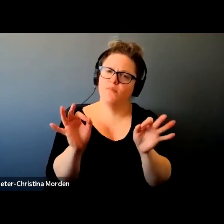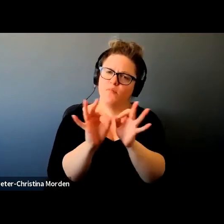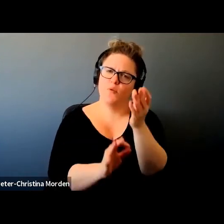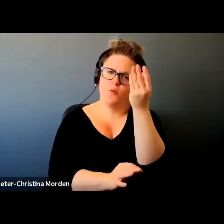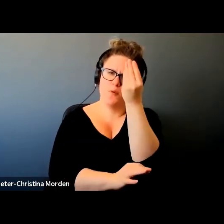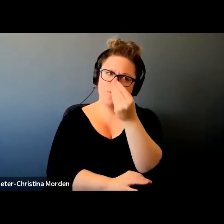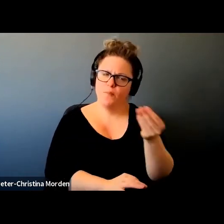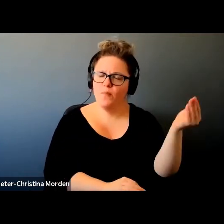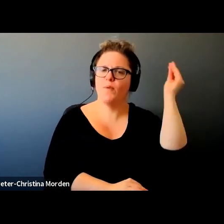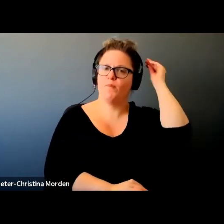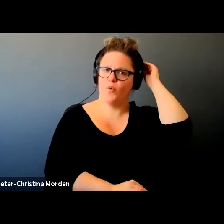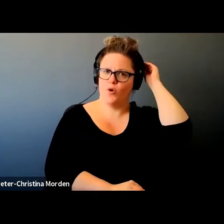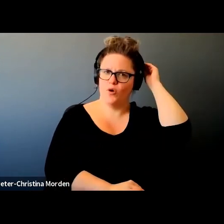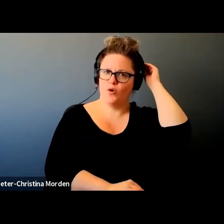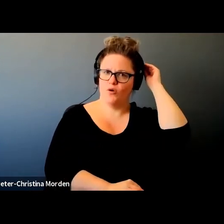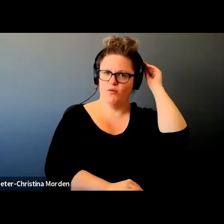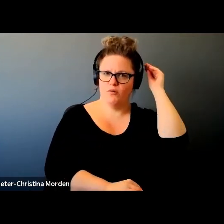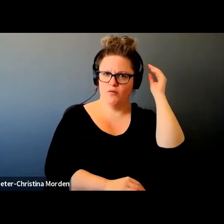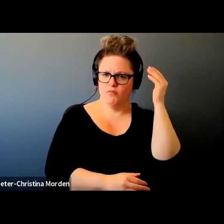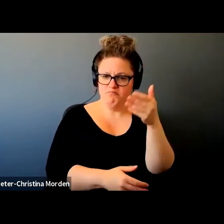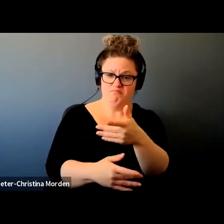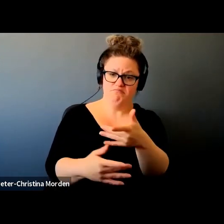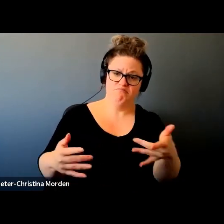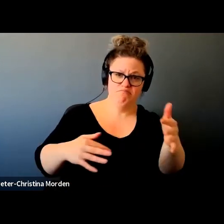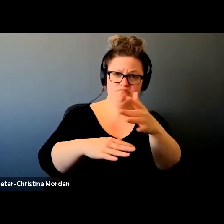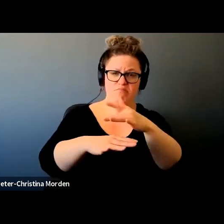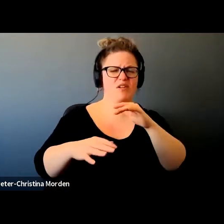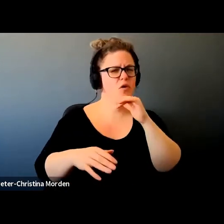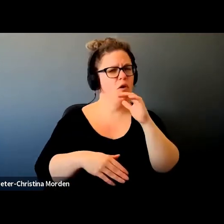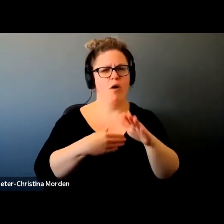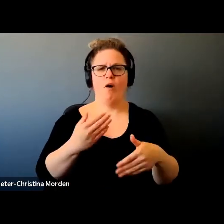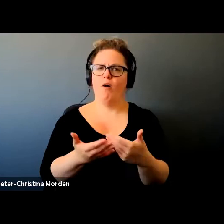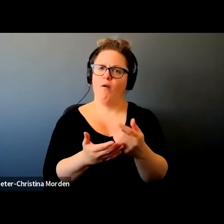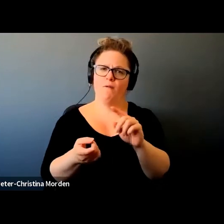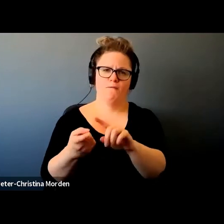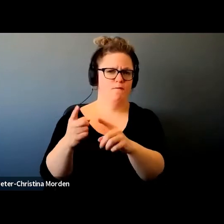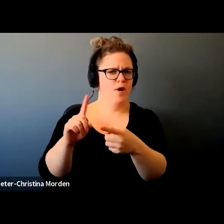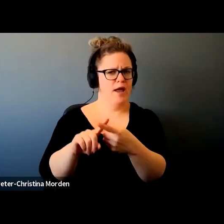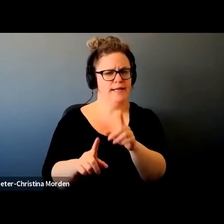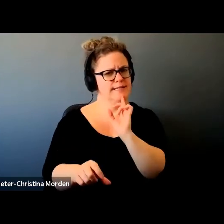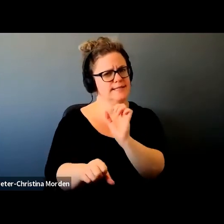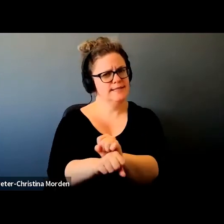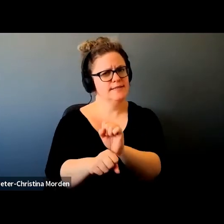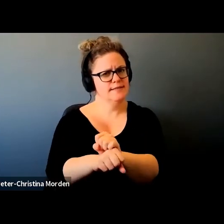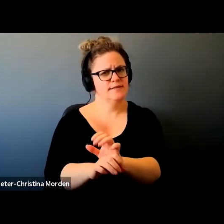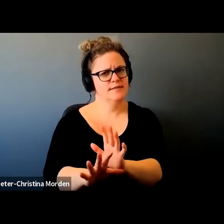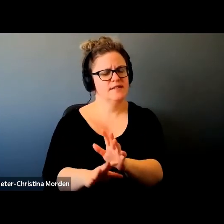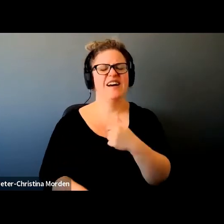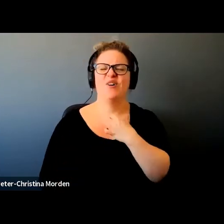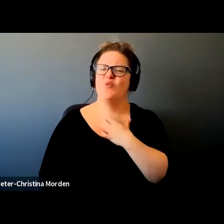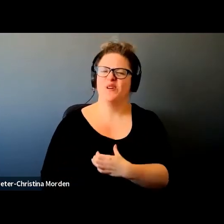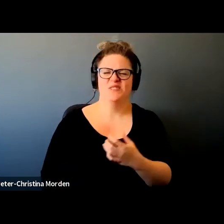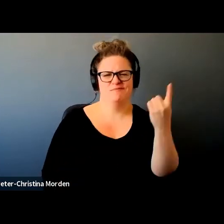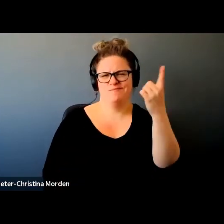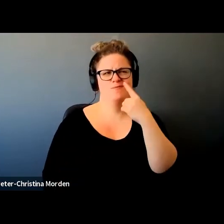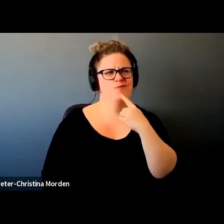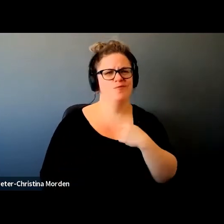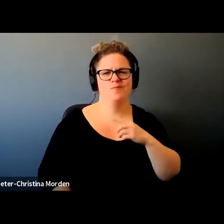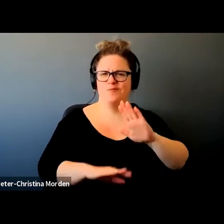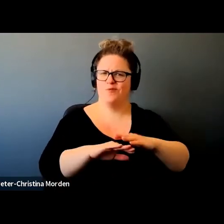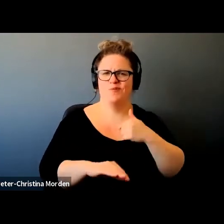that not everyone is our friend. And that's something that I really wish that I had been told when I was younger.